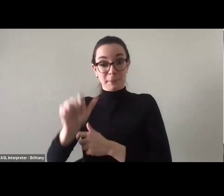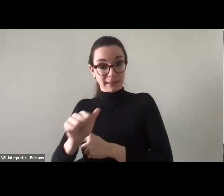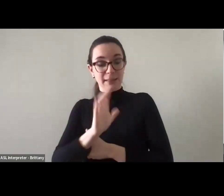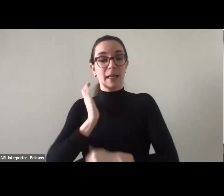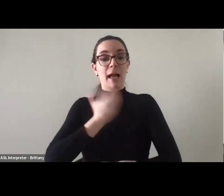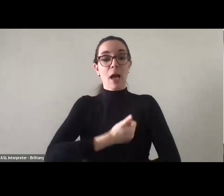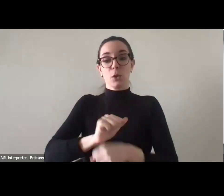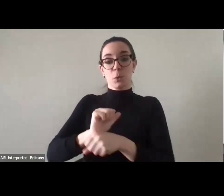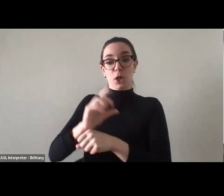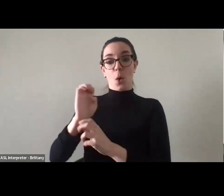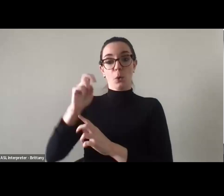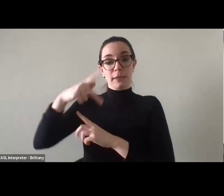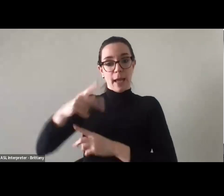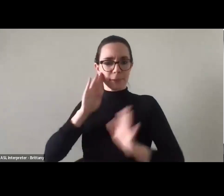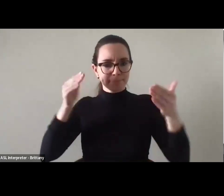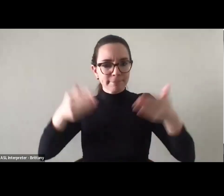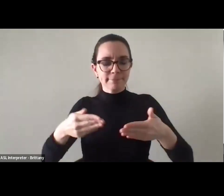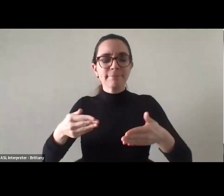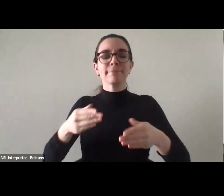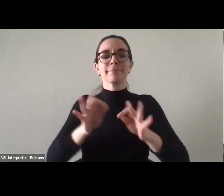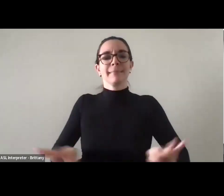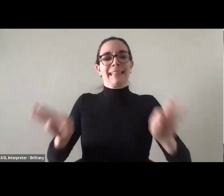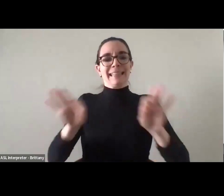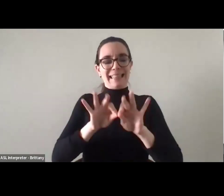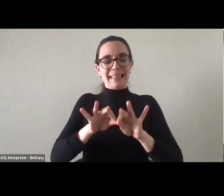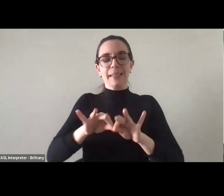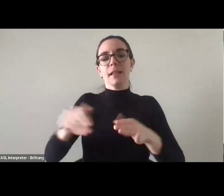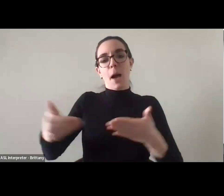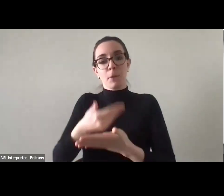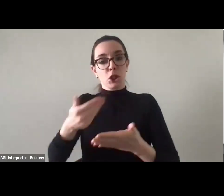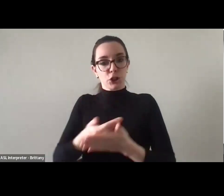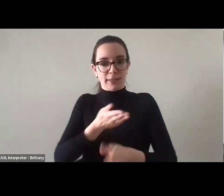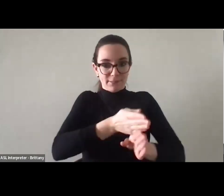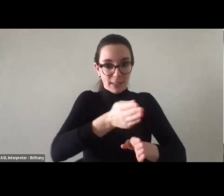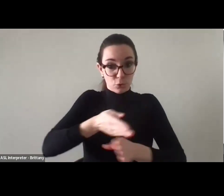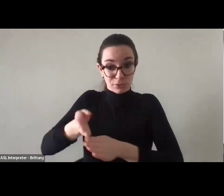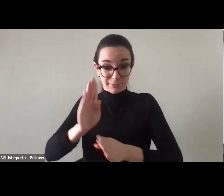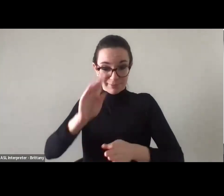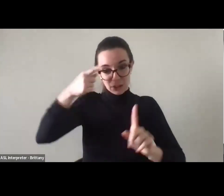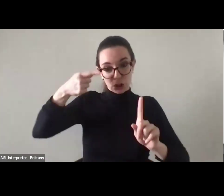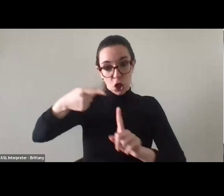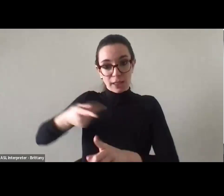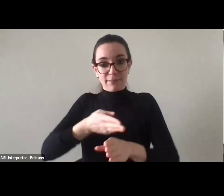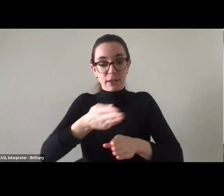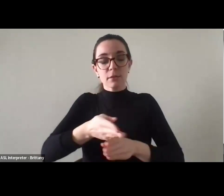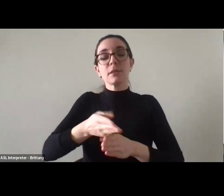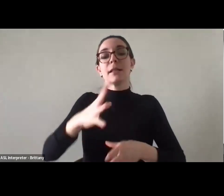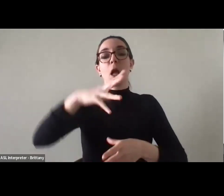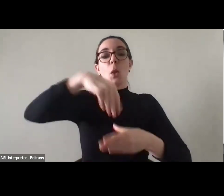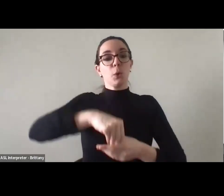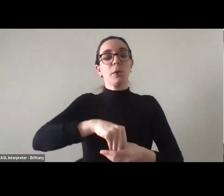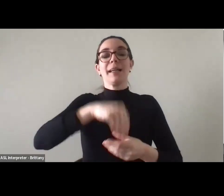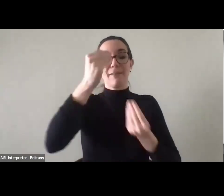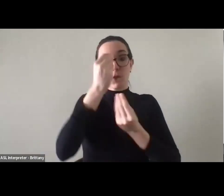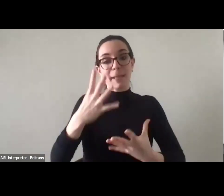especially concentrating on several key emerging industry fields in the system. These targeted fields include information technology, or